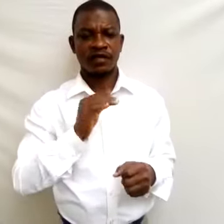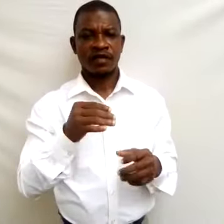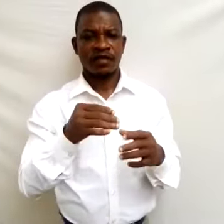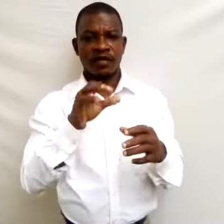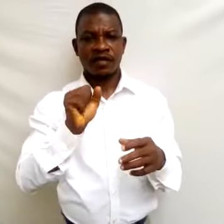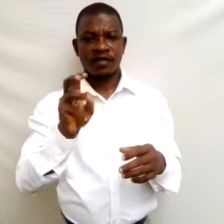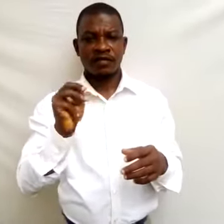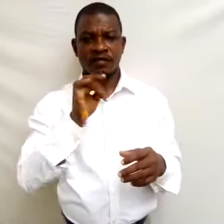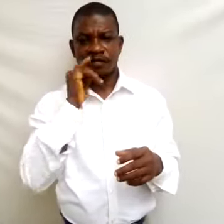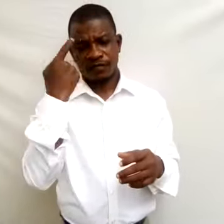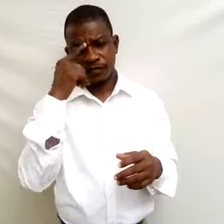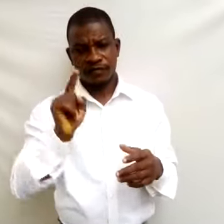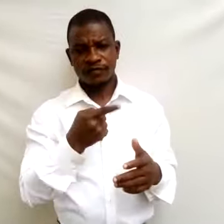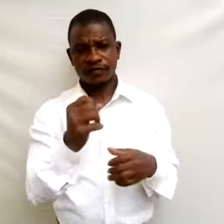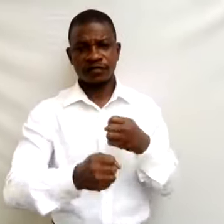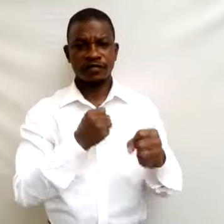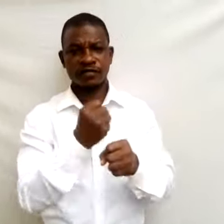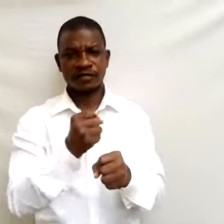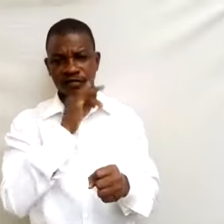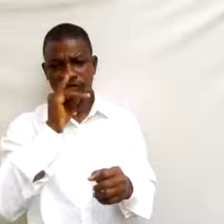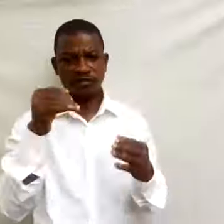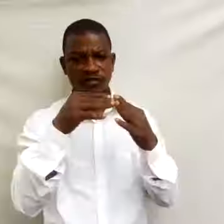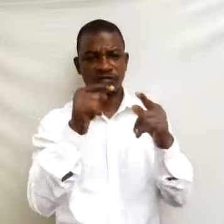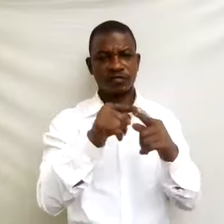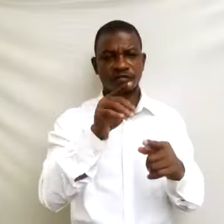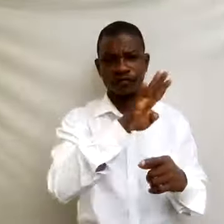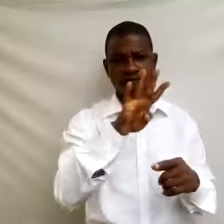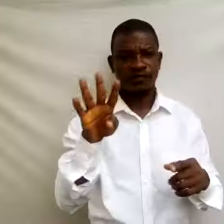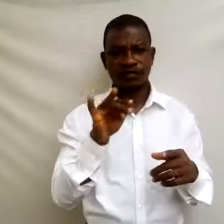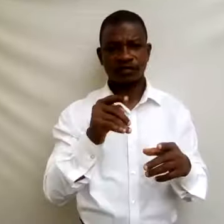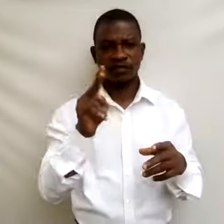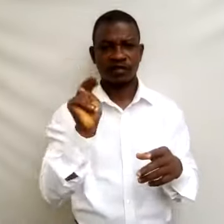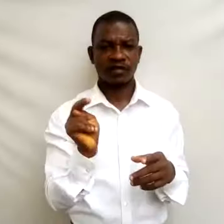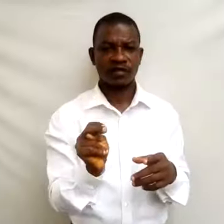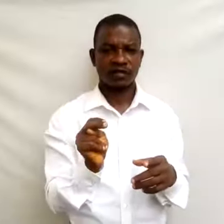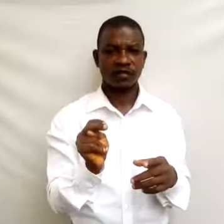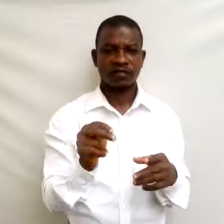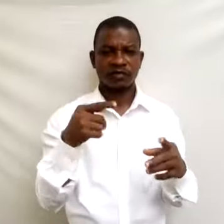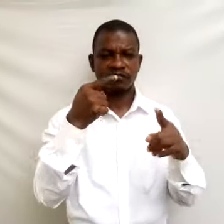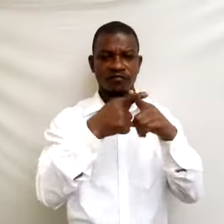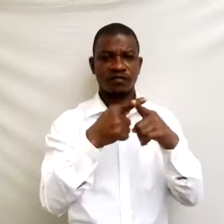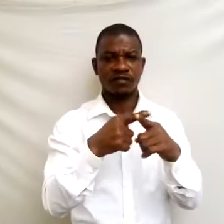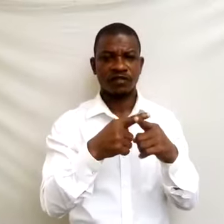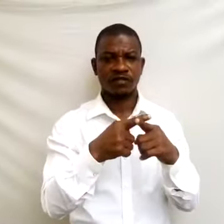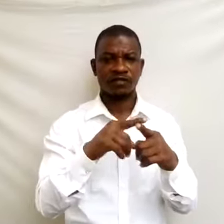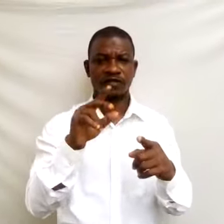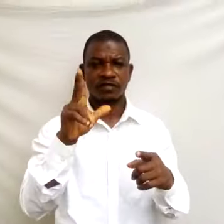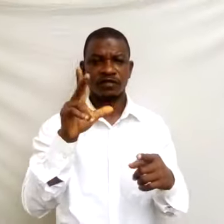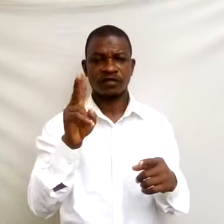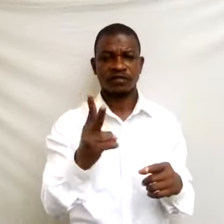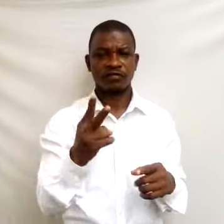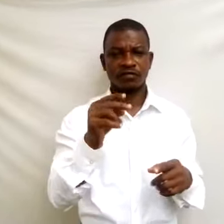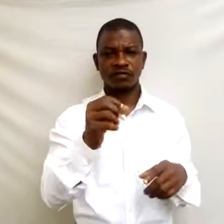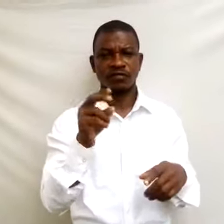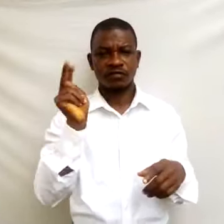first year is equal to 400 naira plus 32 naira.